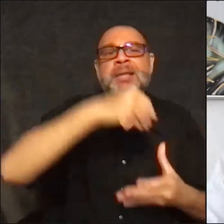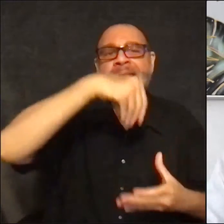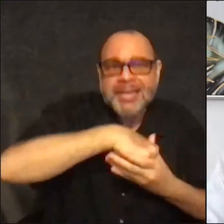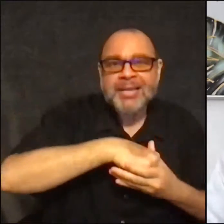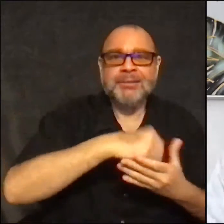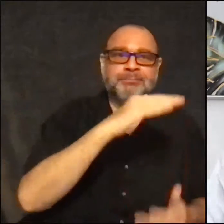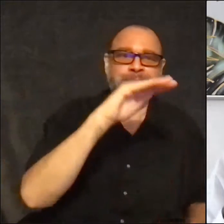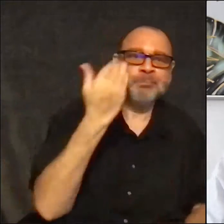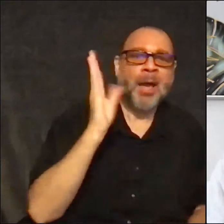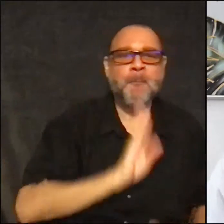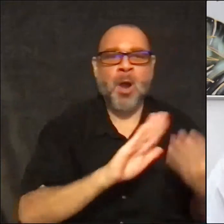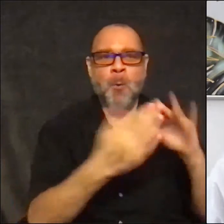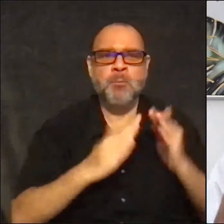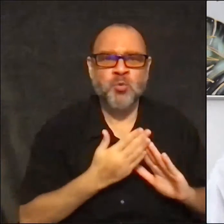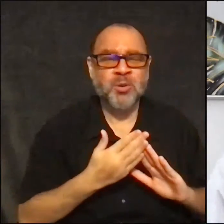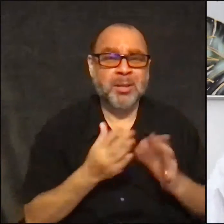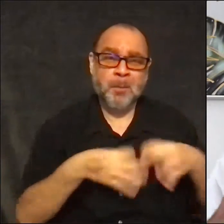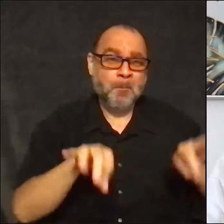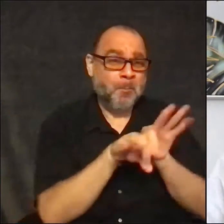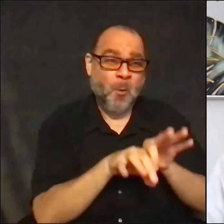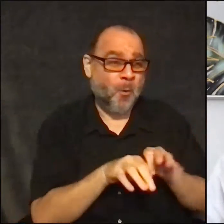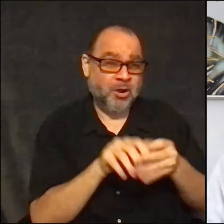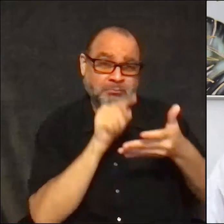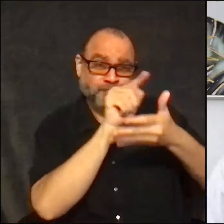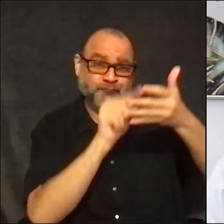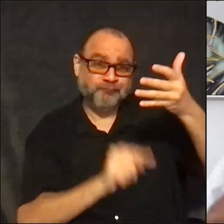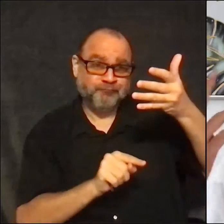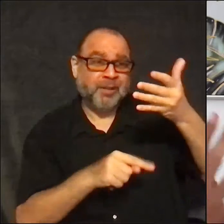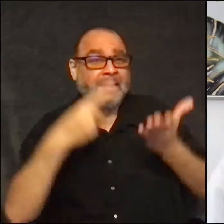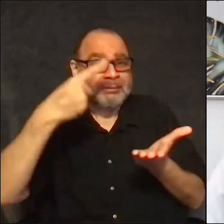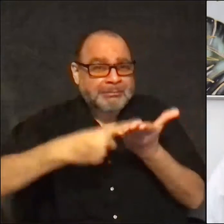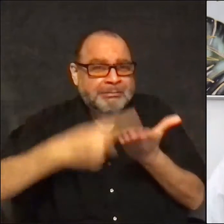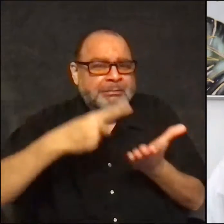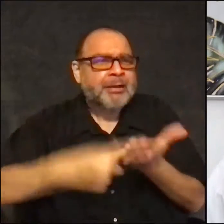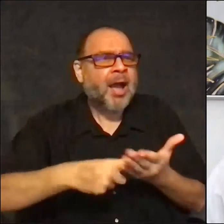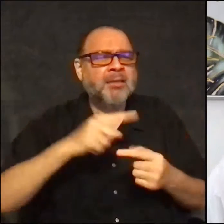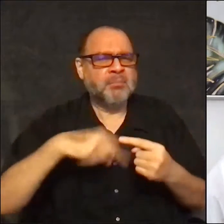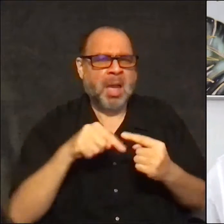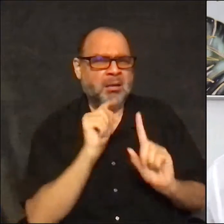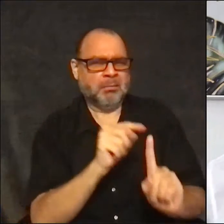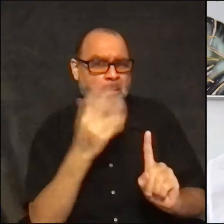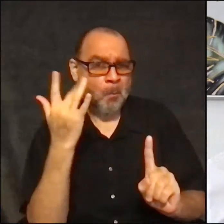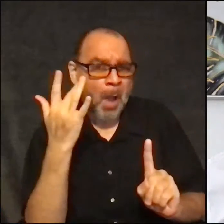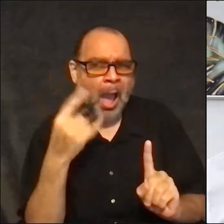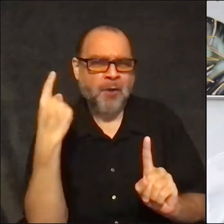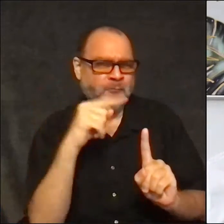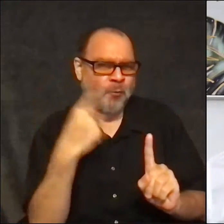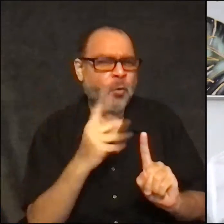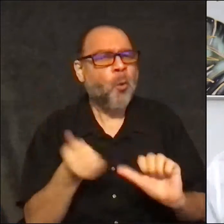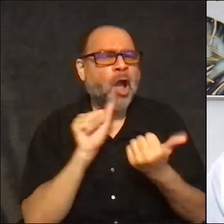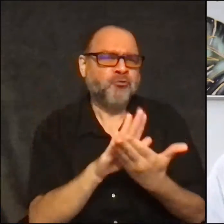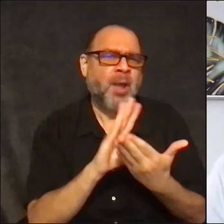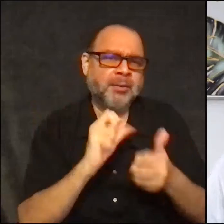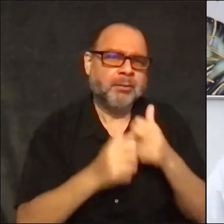to effectively deal with them, minimize them, and then go ahead and get help on a larger scale. Okay, so we have